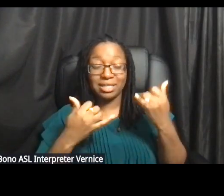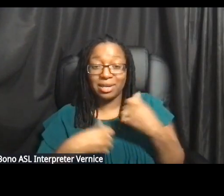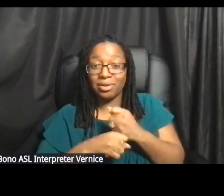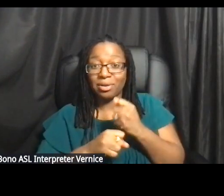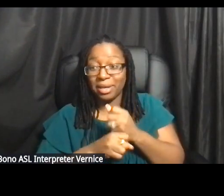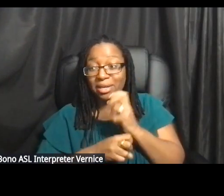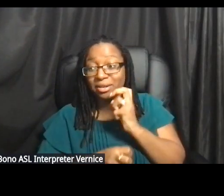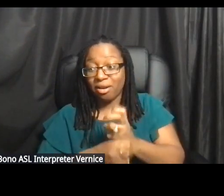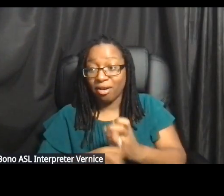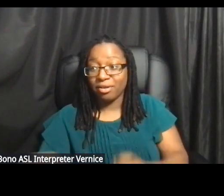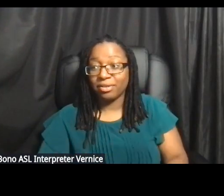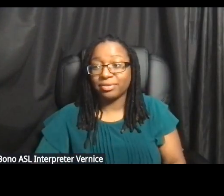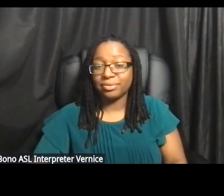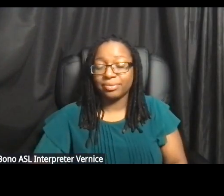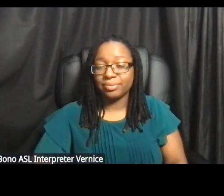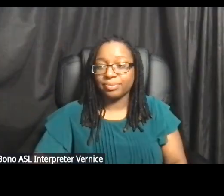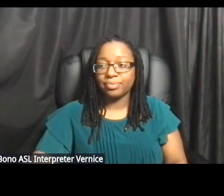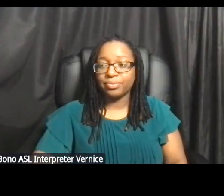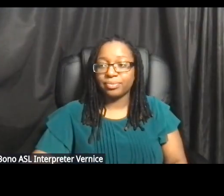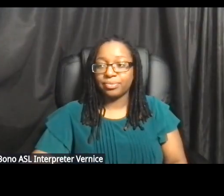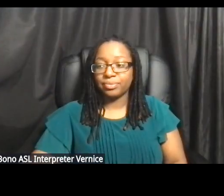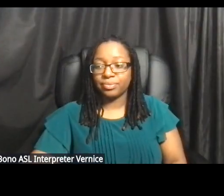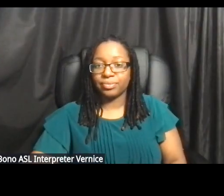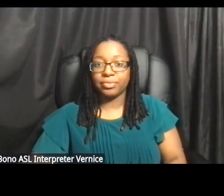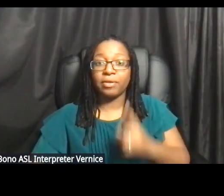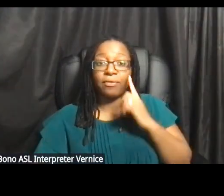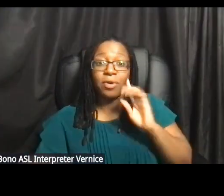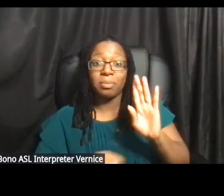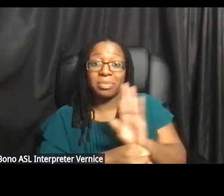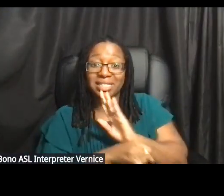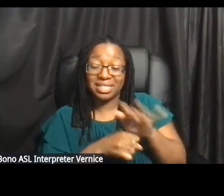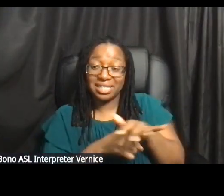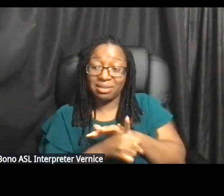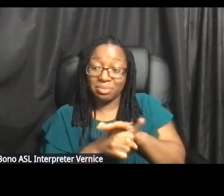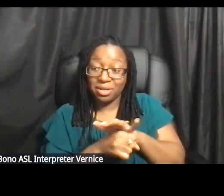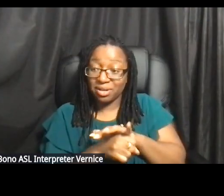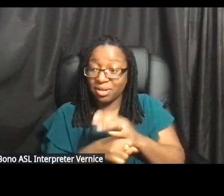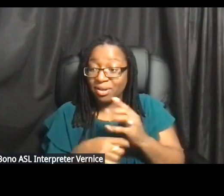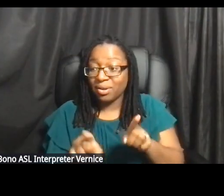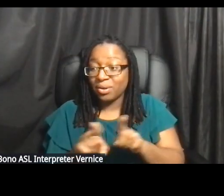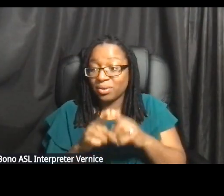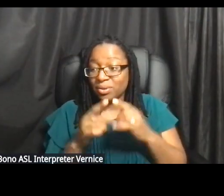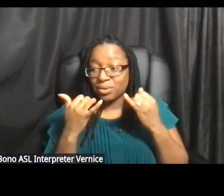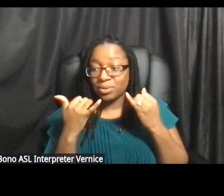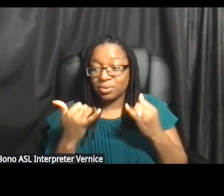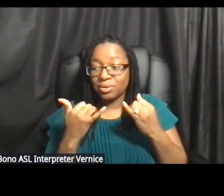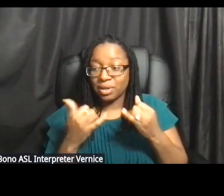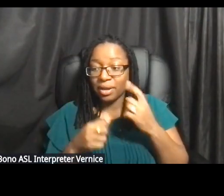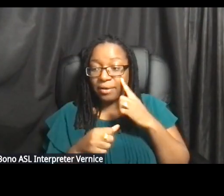like, business neighborhoods and also in